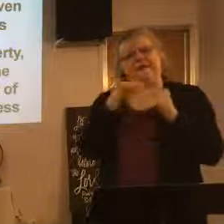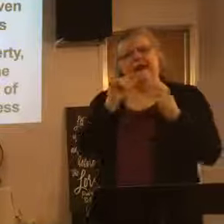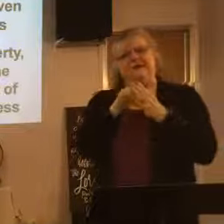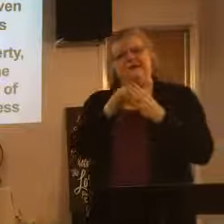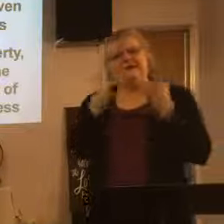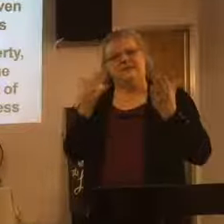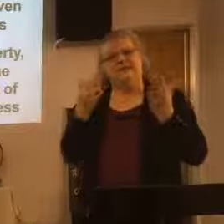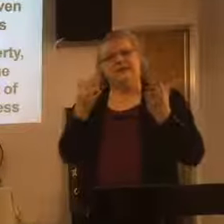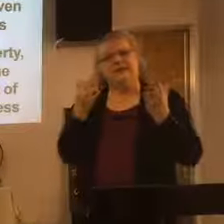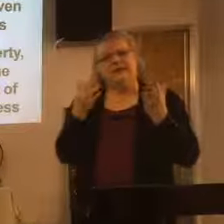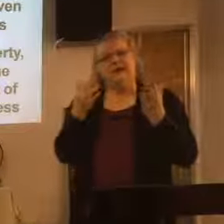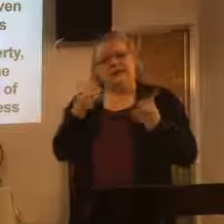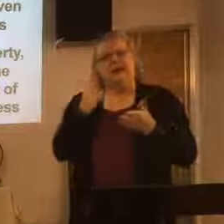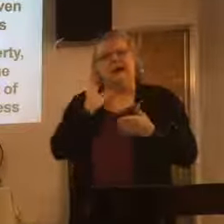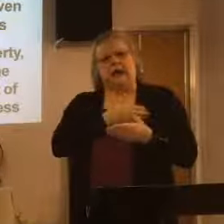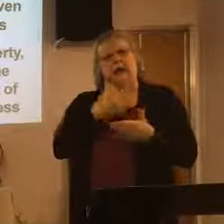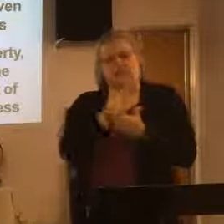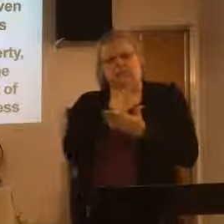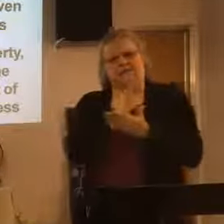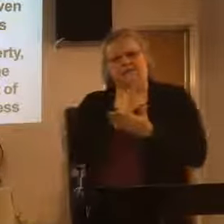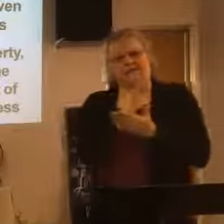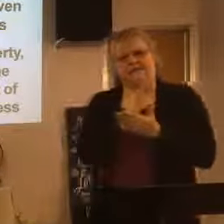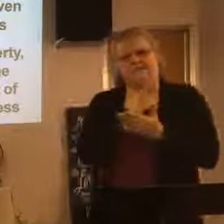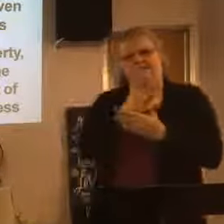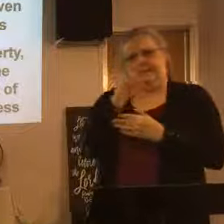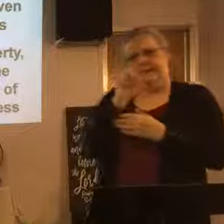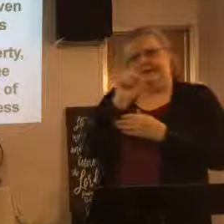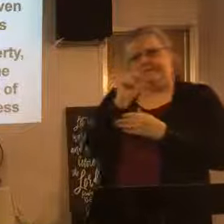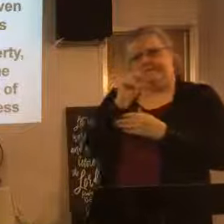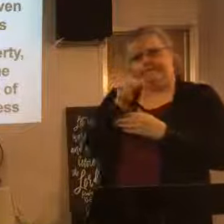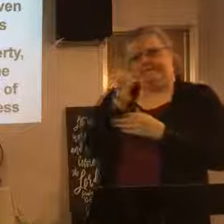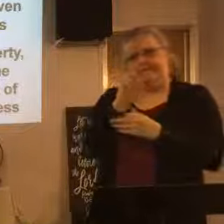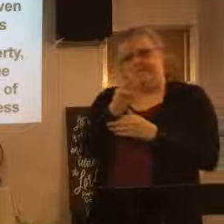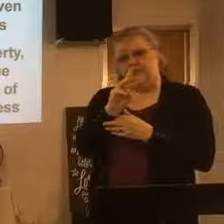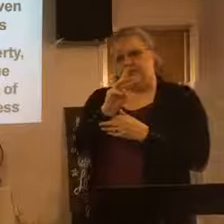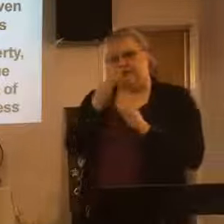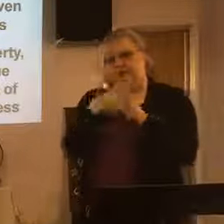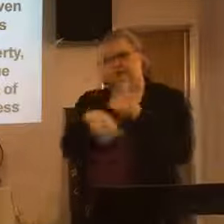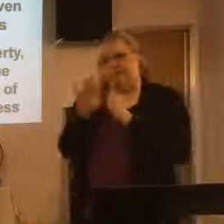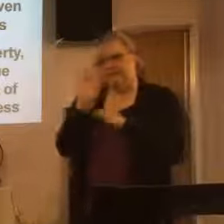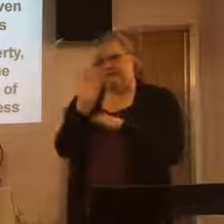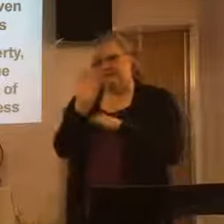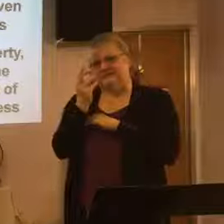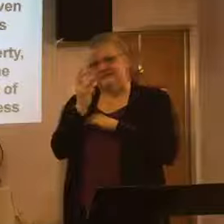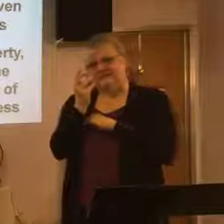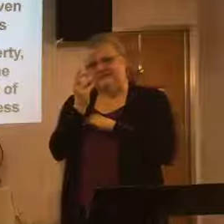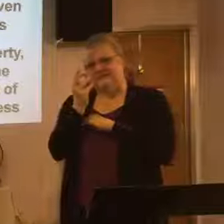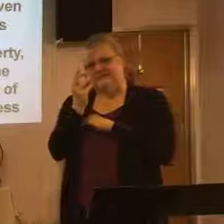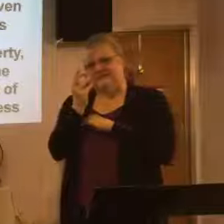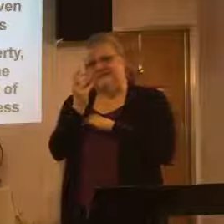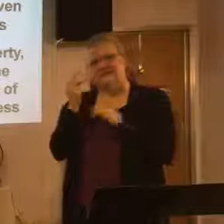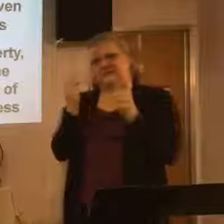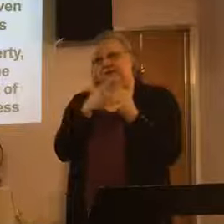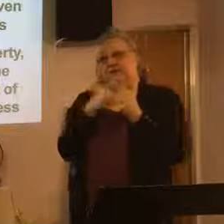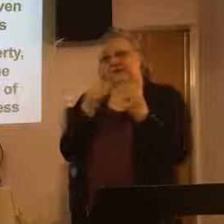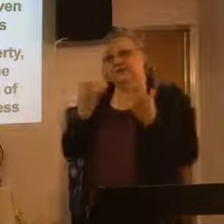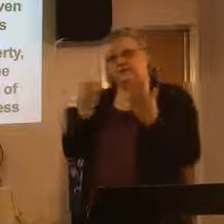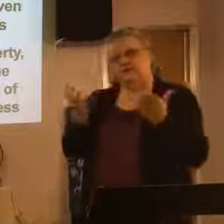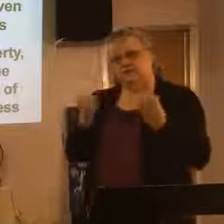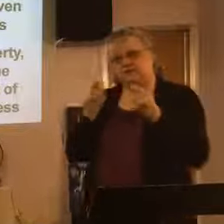thing about rights. Matthew chapter 16 is the first thing we want to look